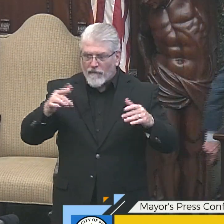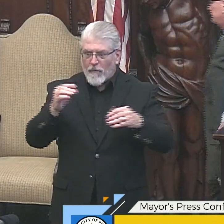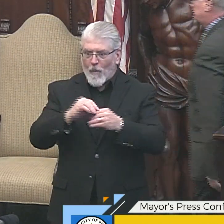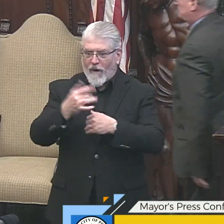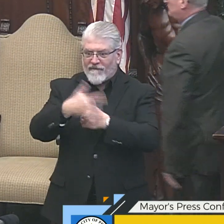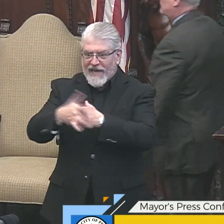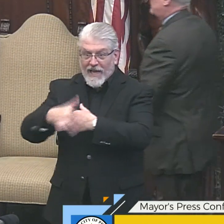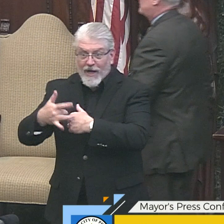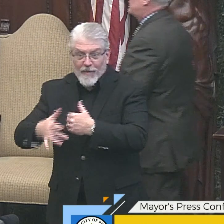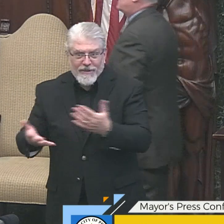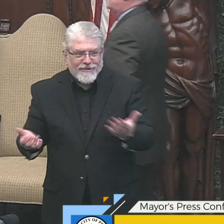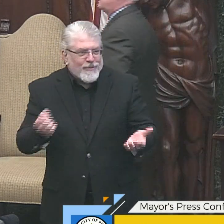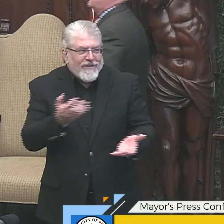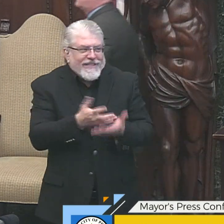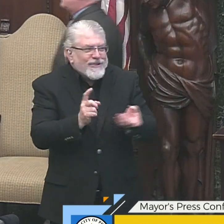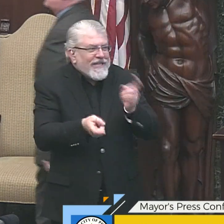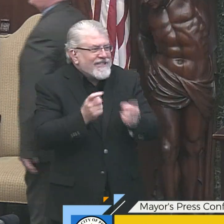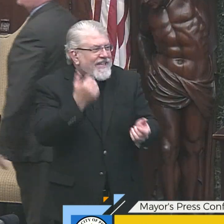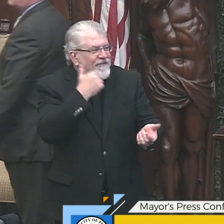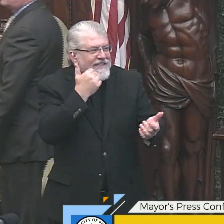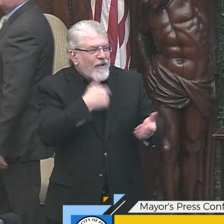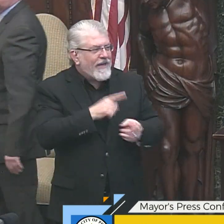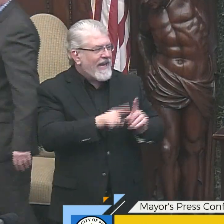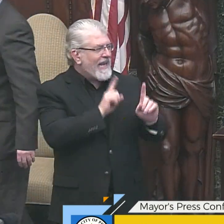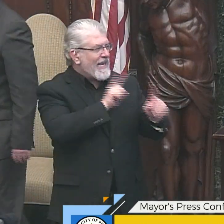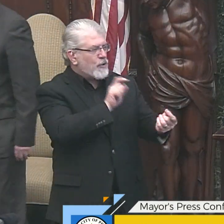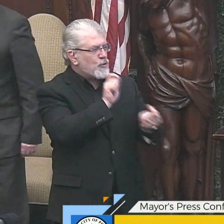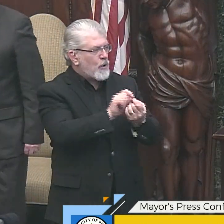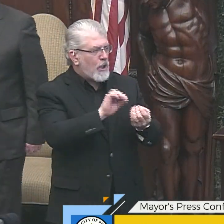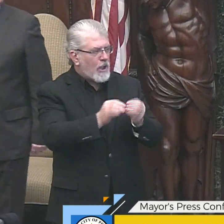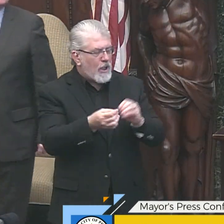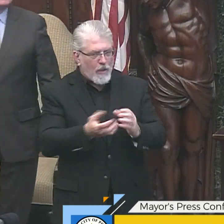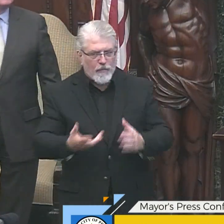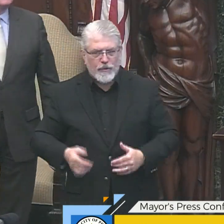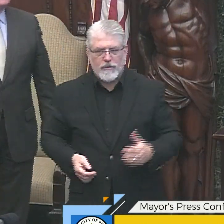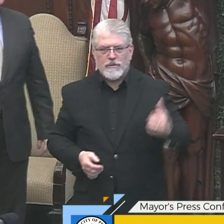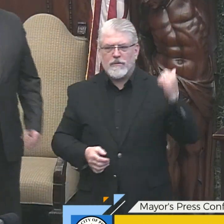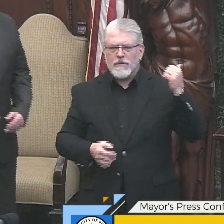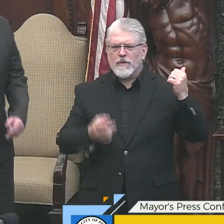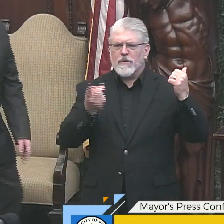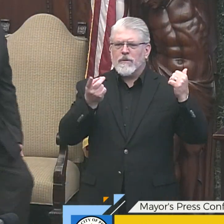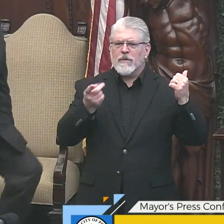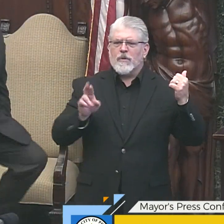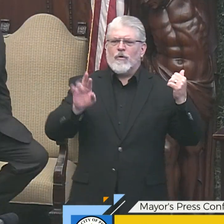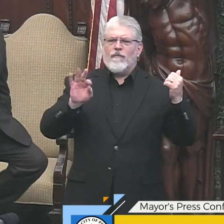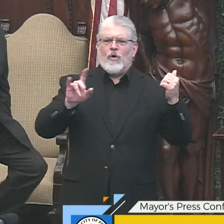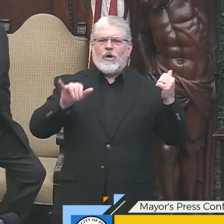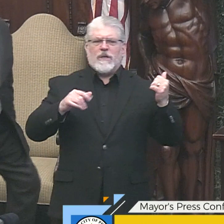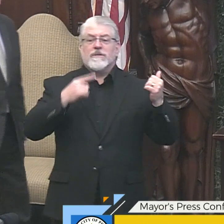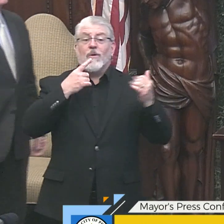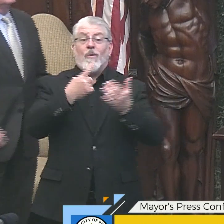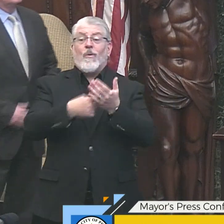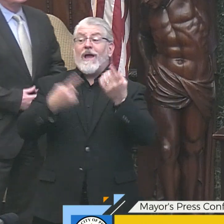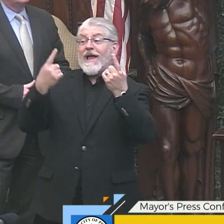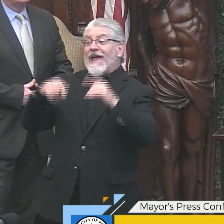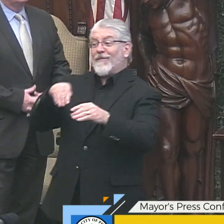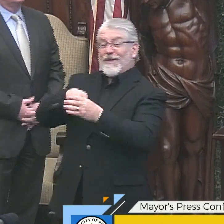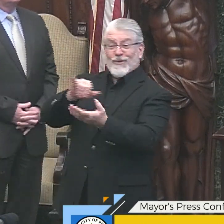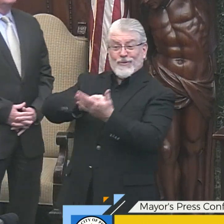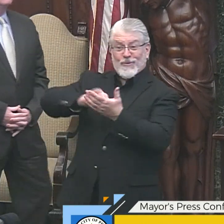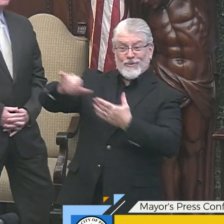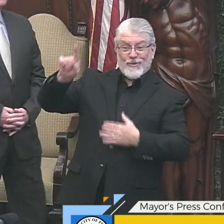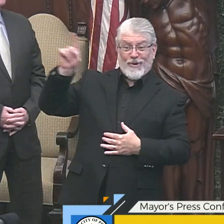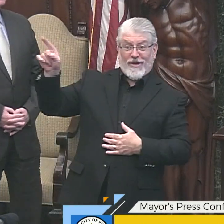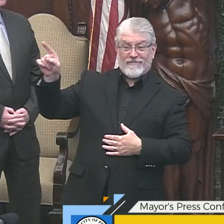If I could add to that, I believe what happened in New York was that they enacted some regulatory changes that enabled hospitals to put more beds